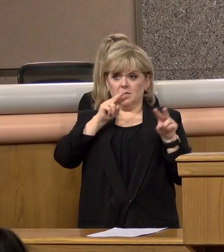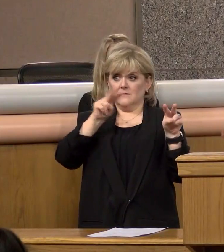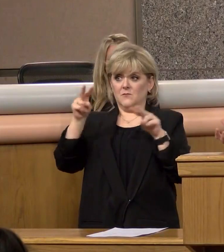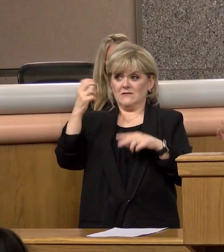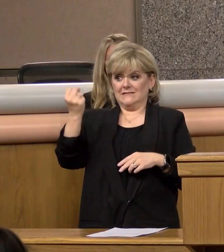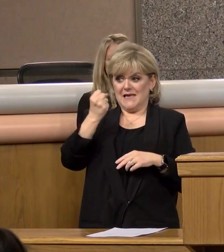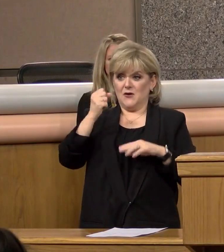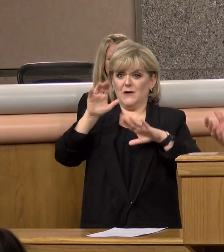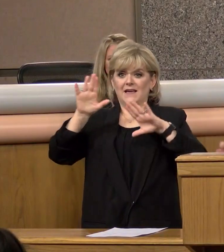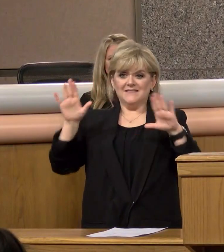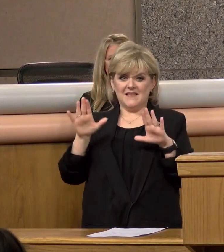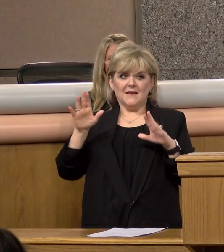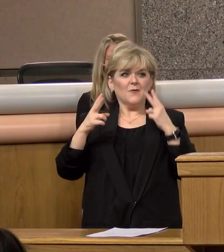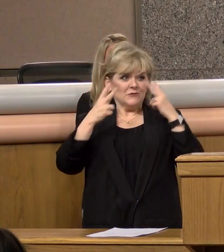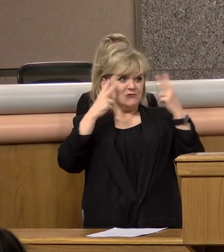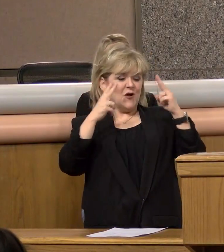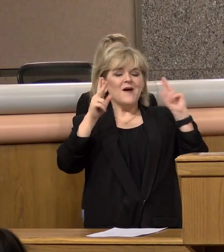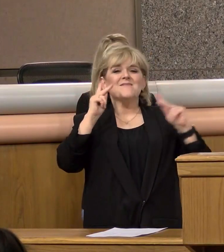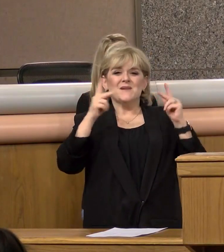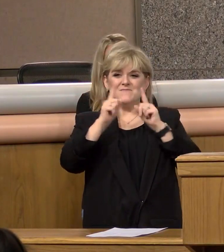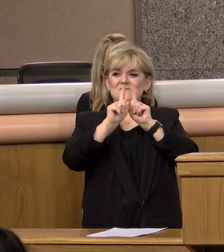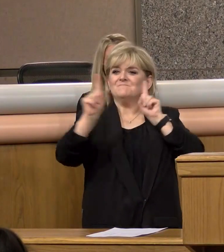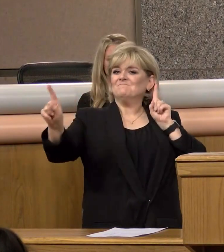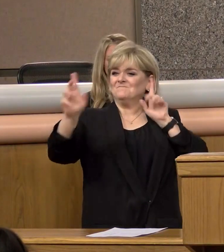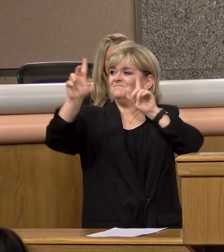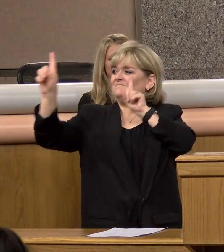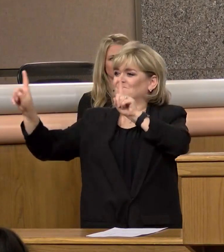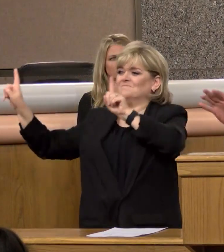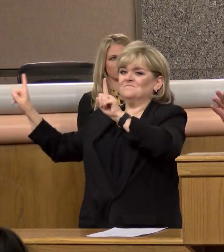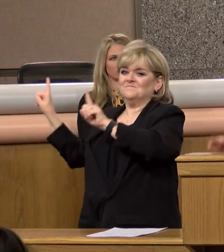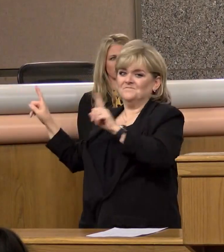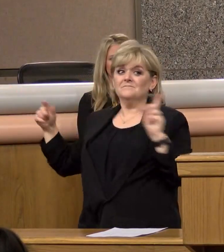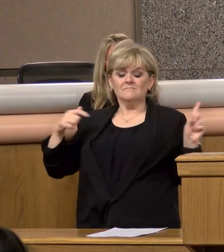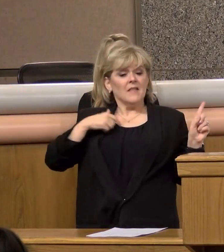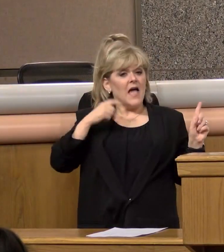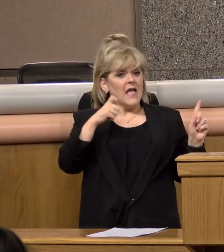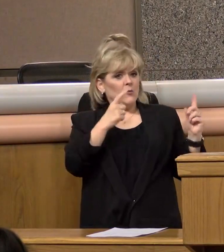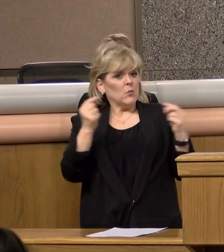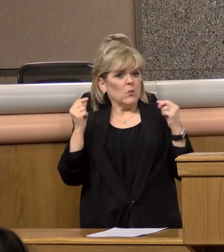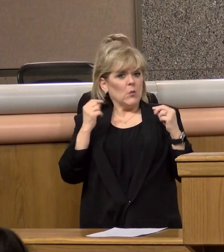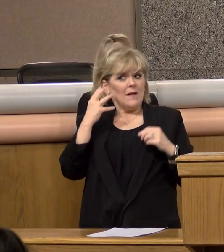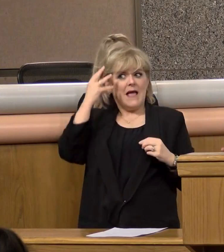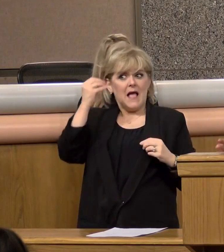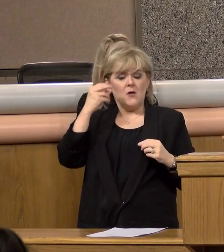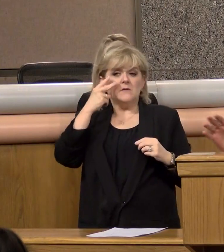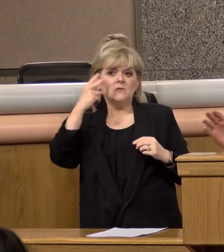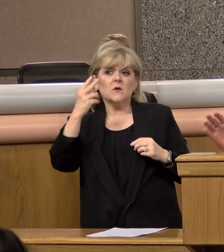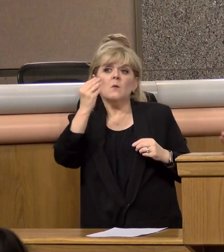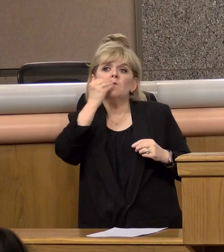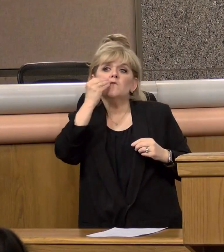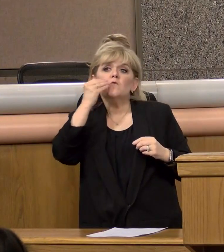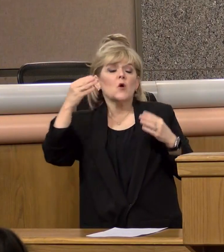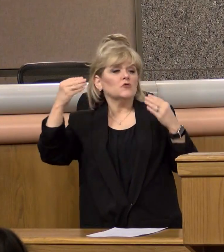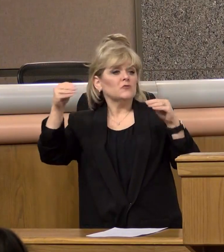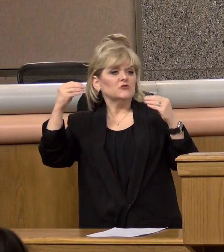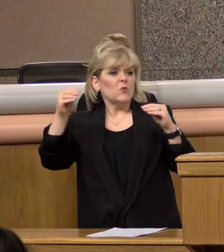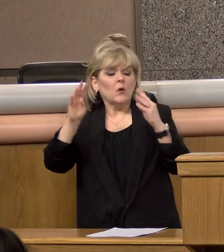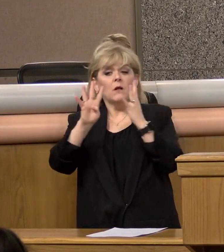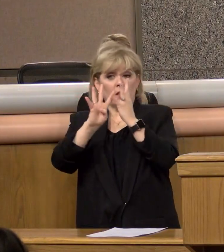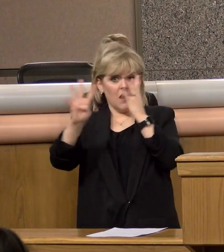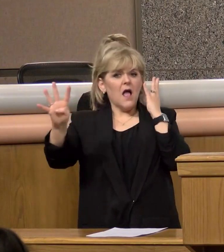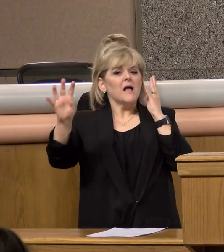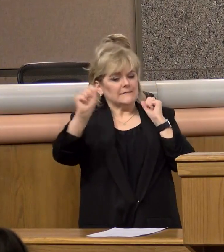weekend in the social distancing. I had to run a couple of errands and what I saw at the, at the grocery store, the lines were a little longer, but